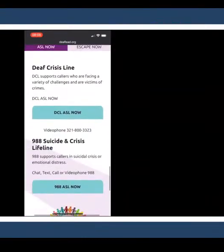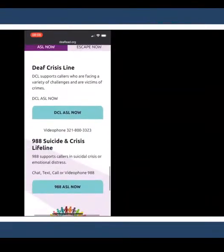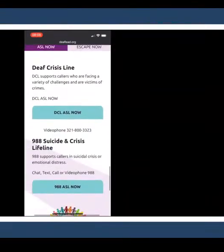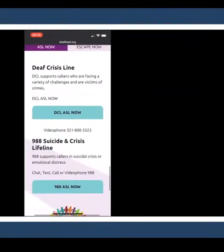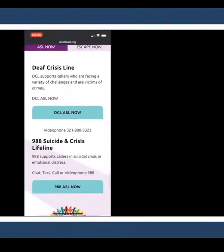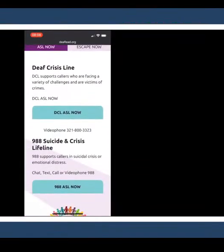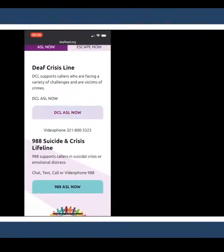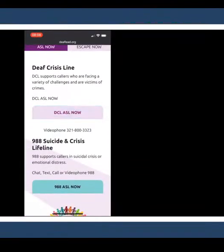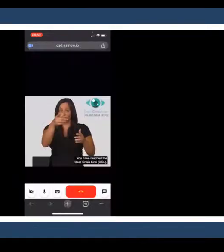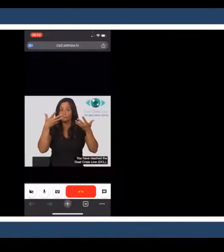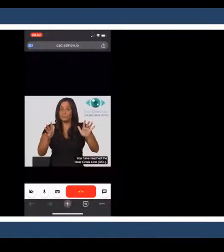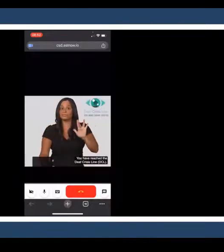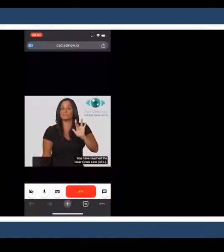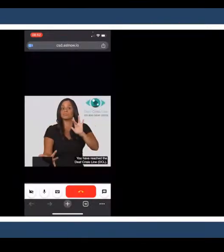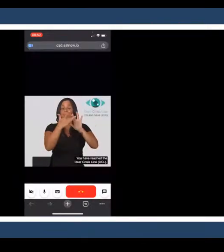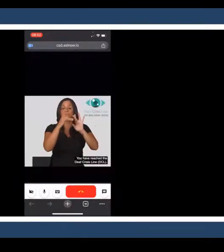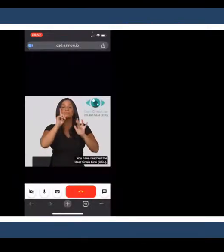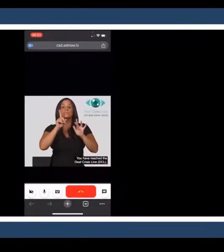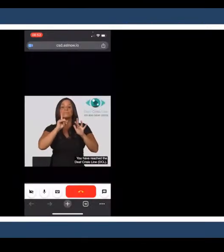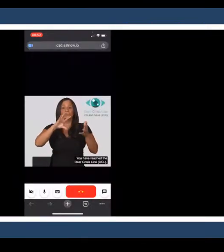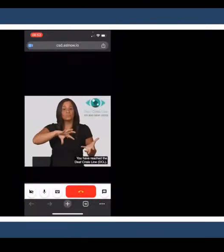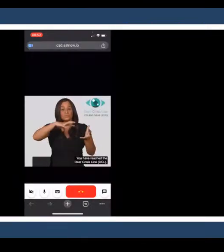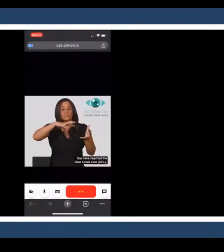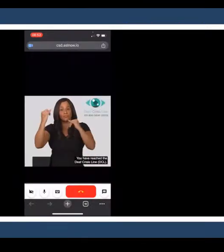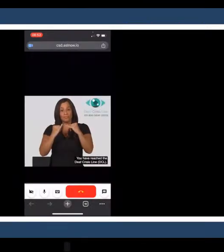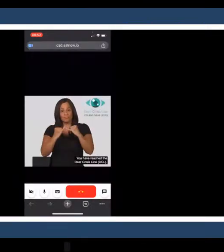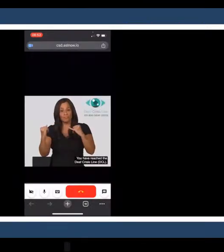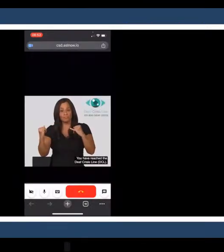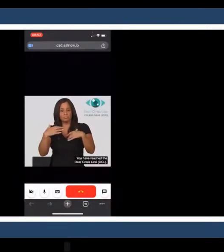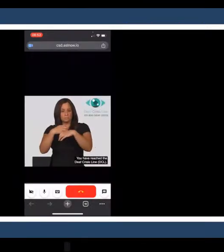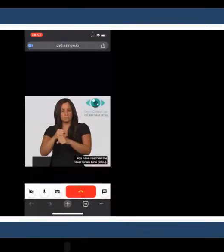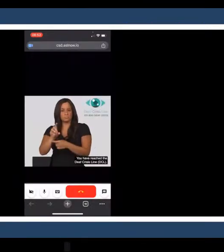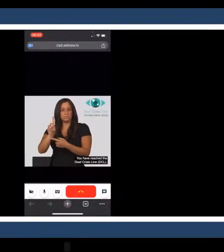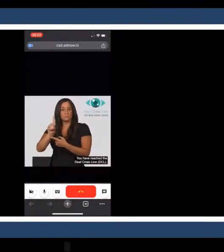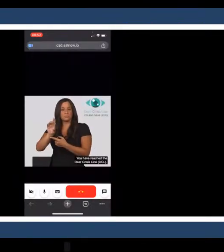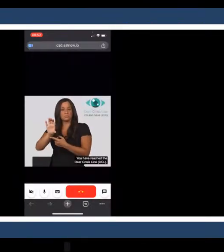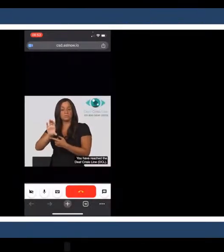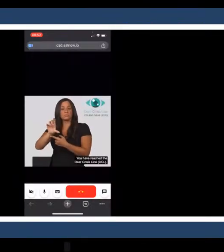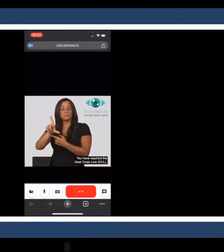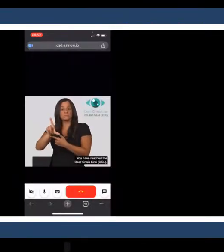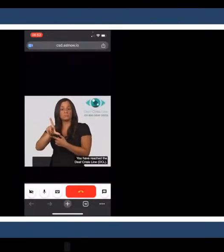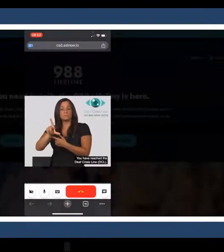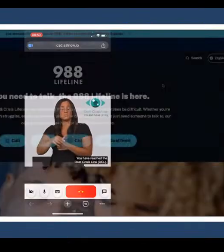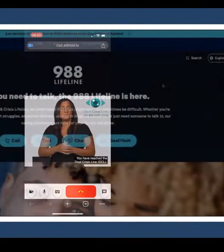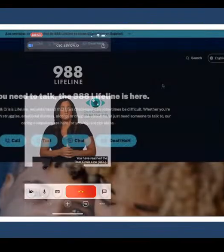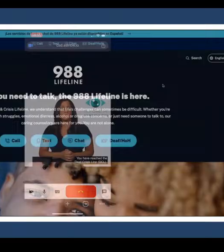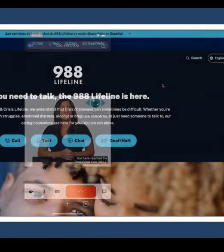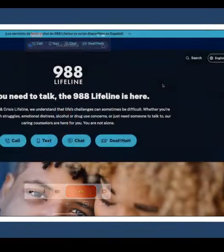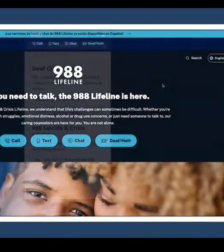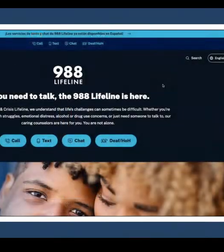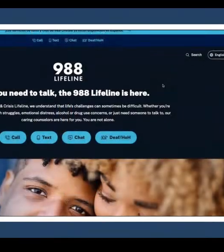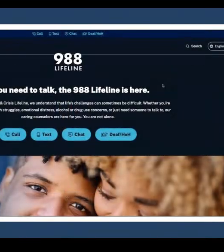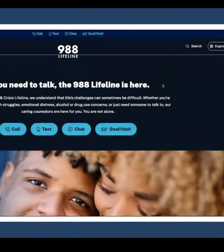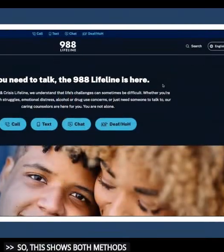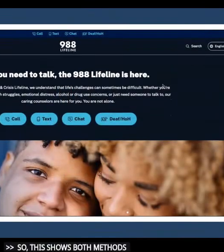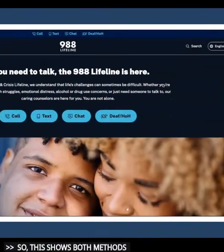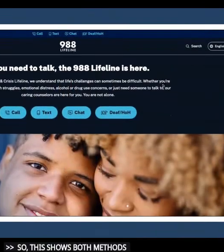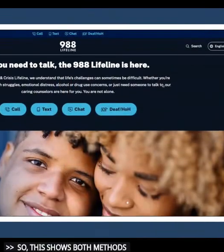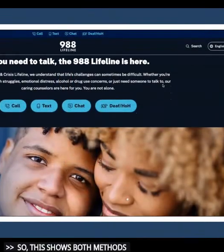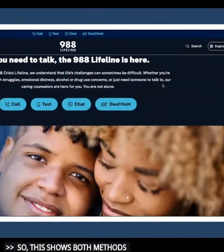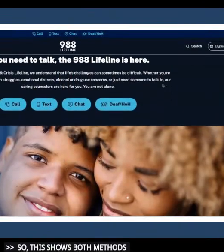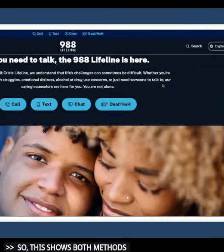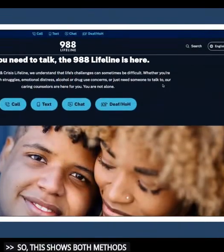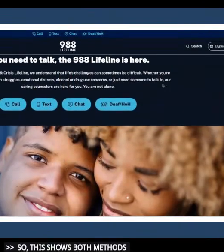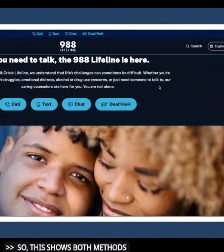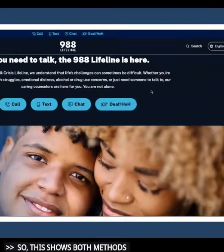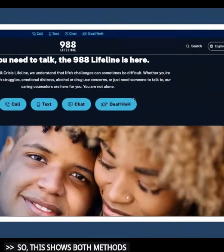So this shows both methods where um, it's on the phone as well as on, a desktop computer,